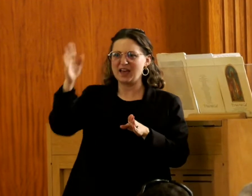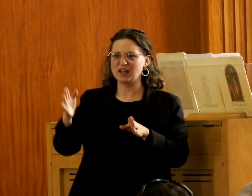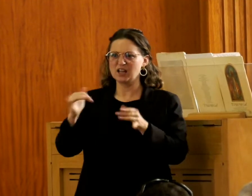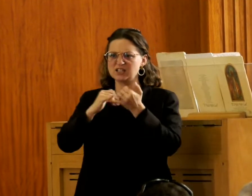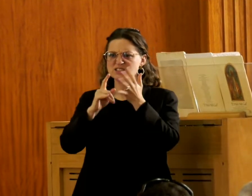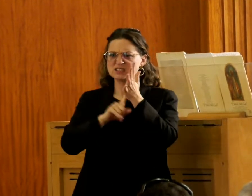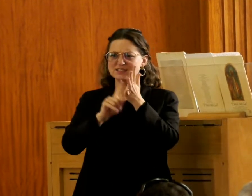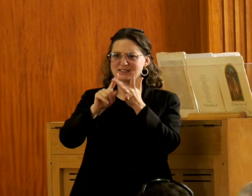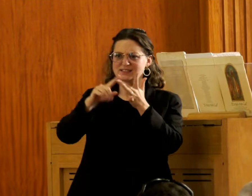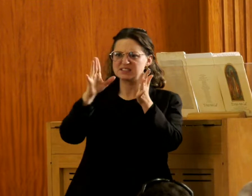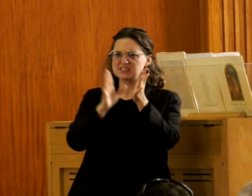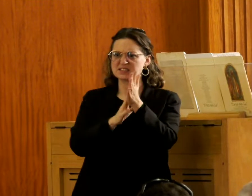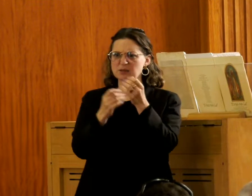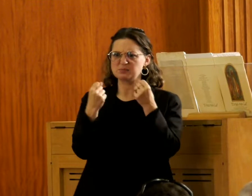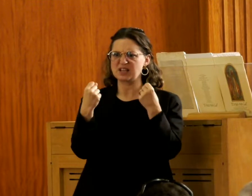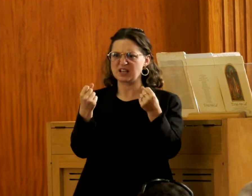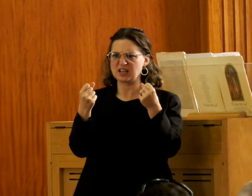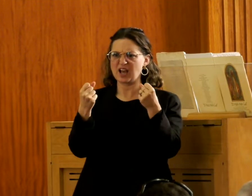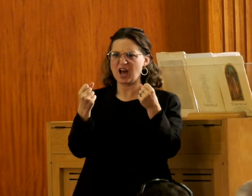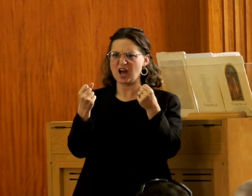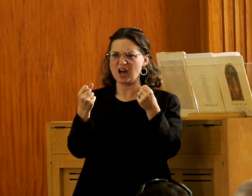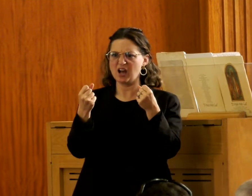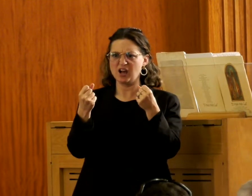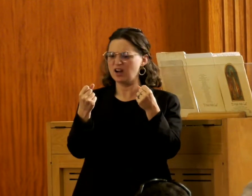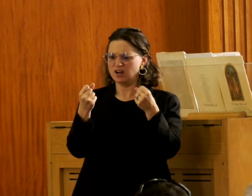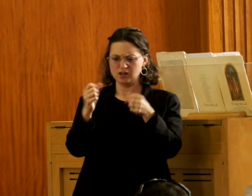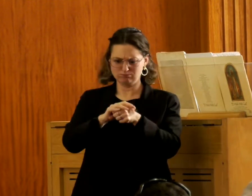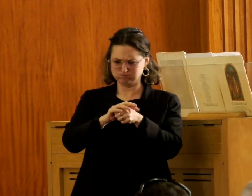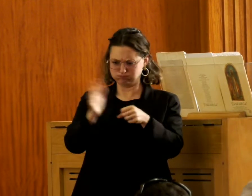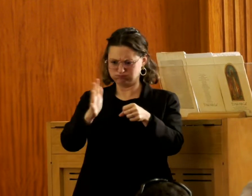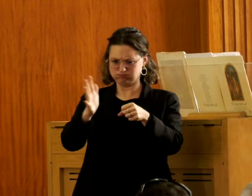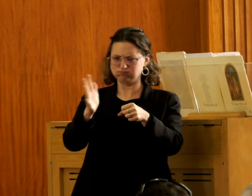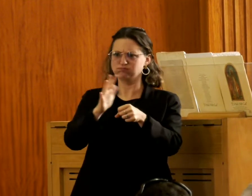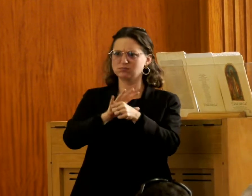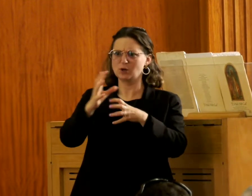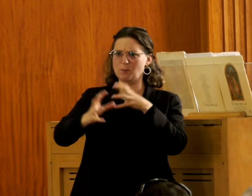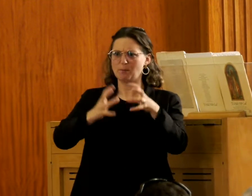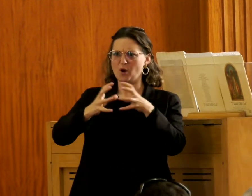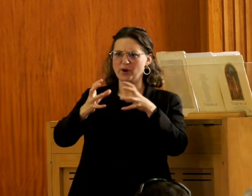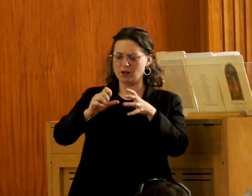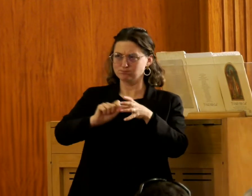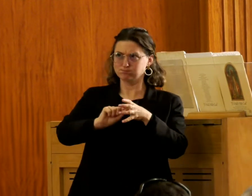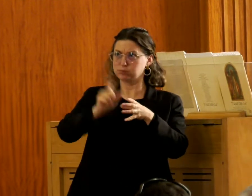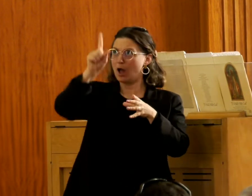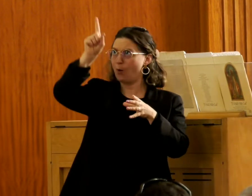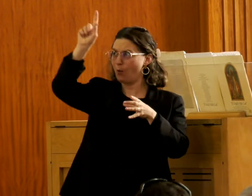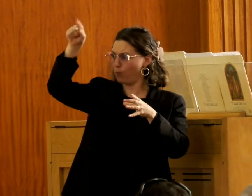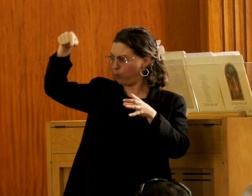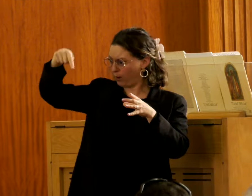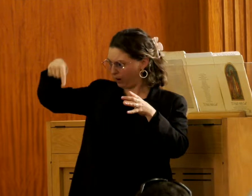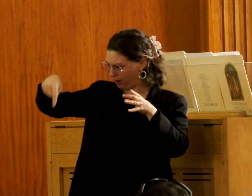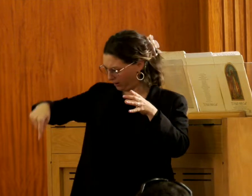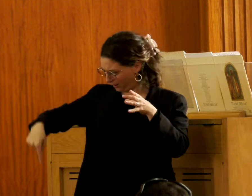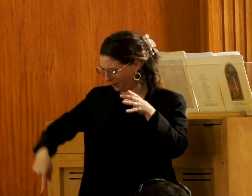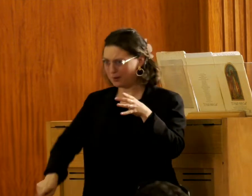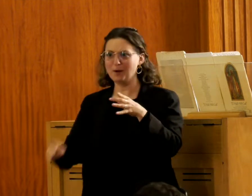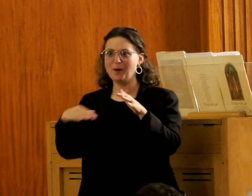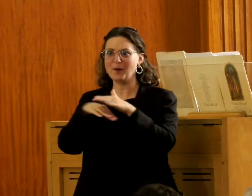boiled, and they blew the lid off the radio and it rolled all the way down the hill back to the Yarra